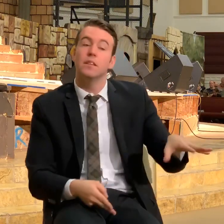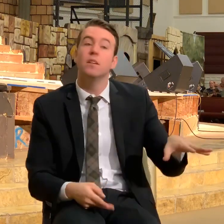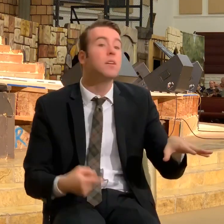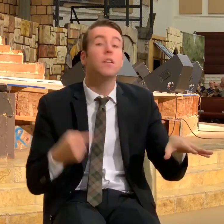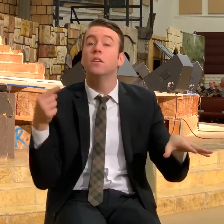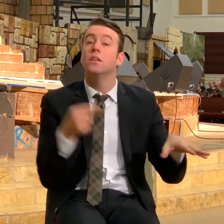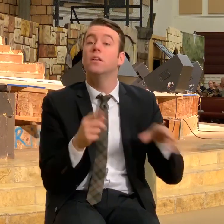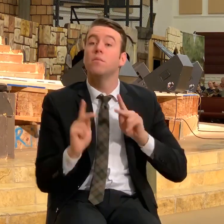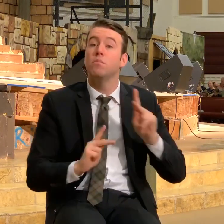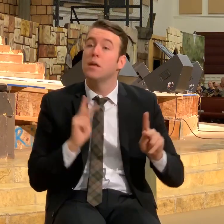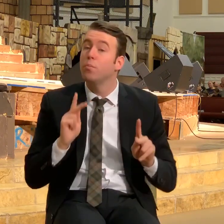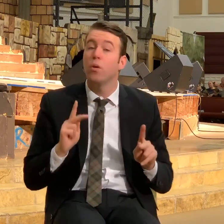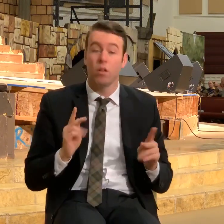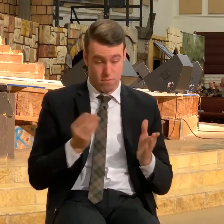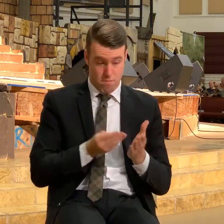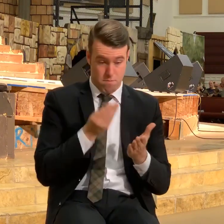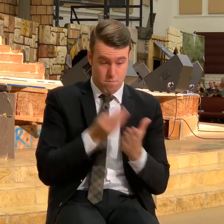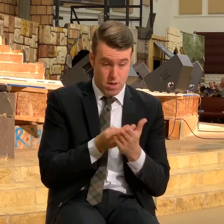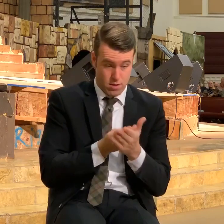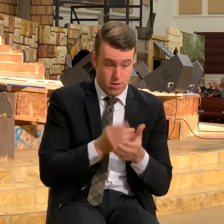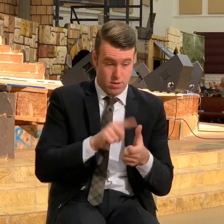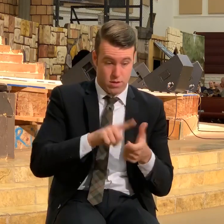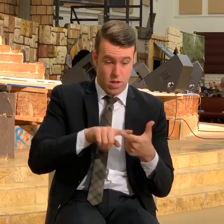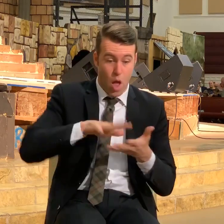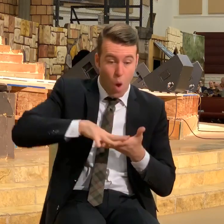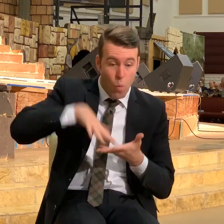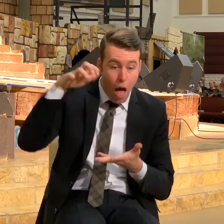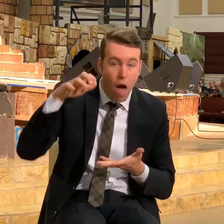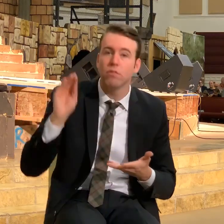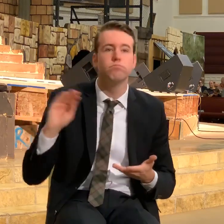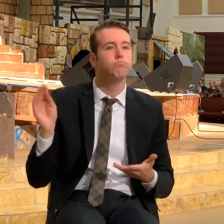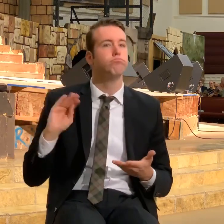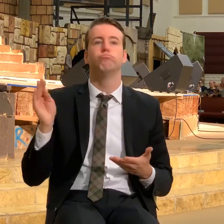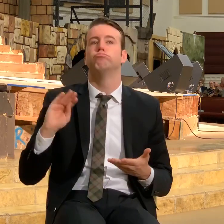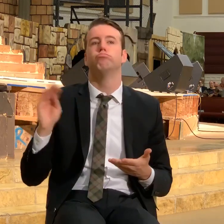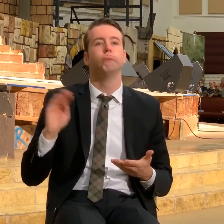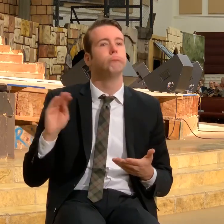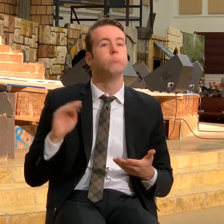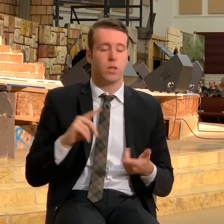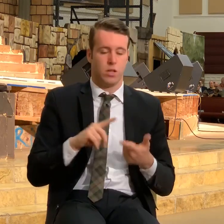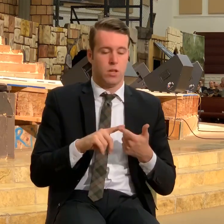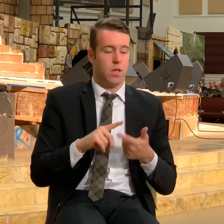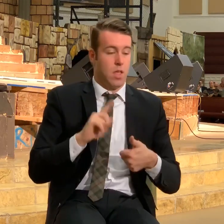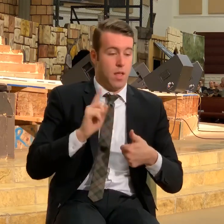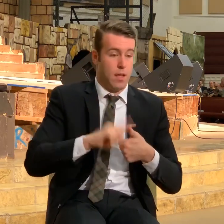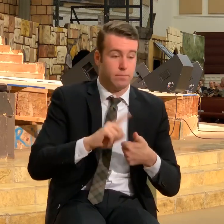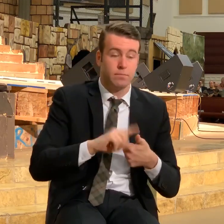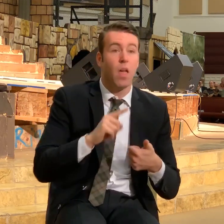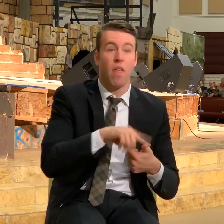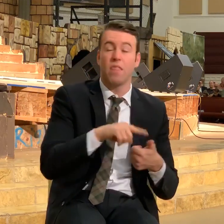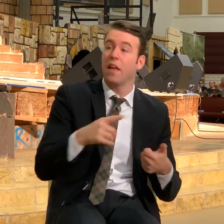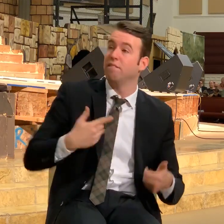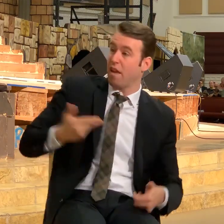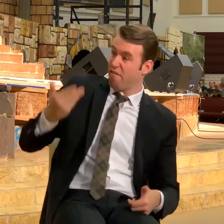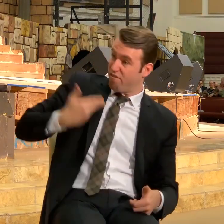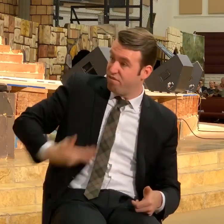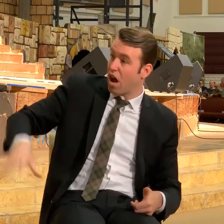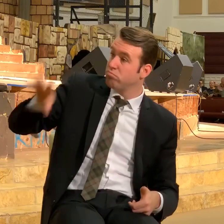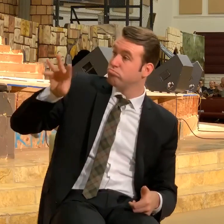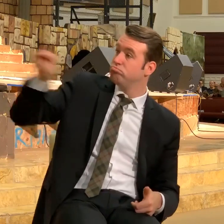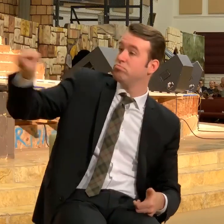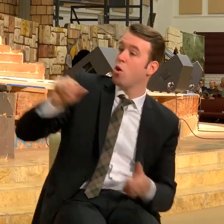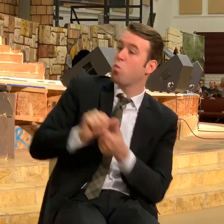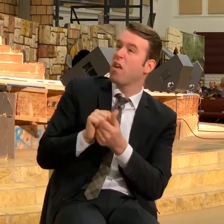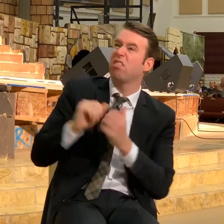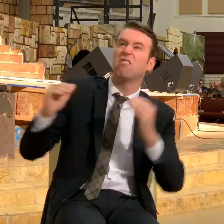not have money or wealth. They did not have invitations to hang out